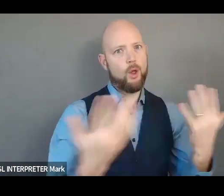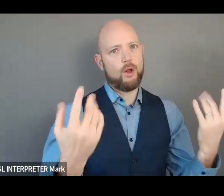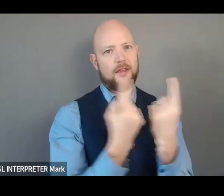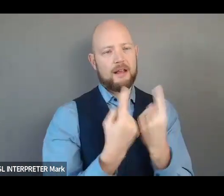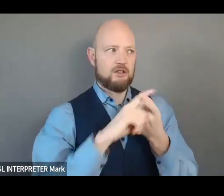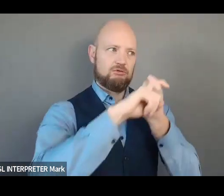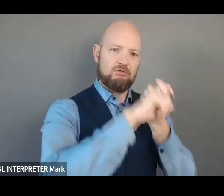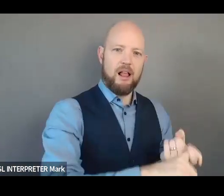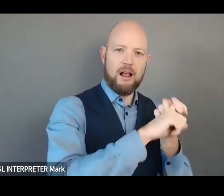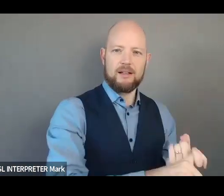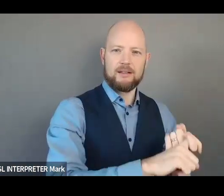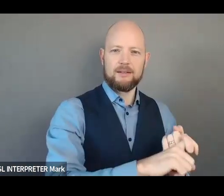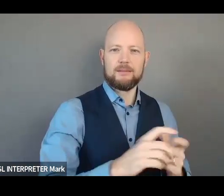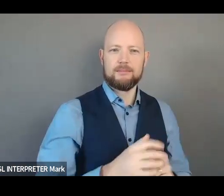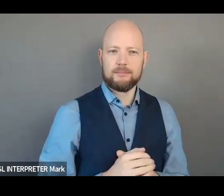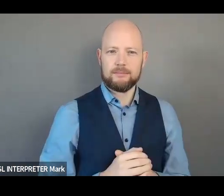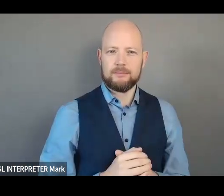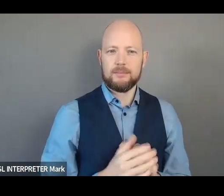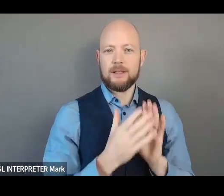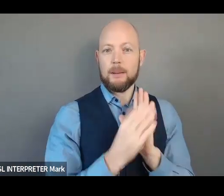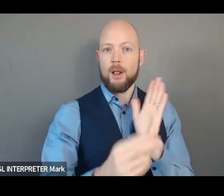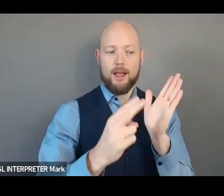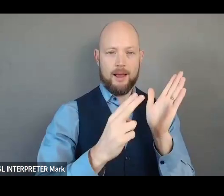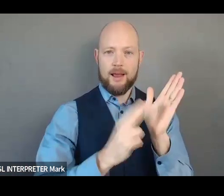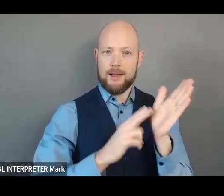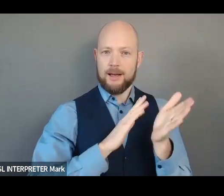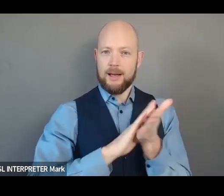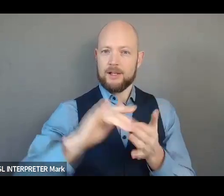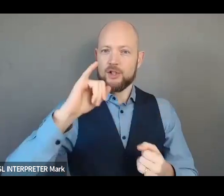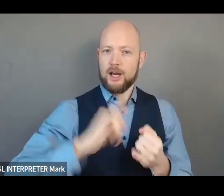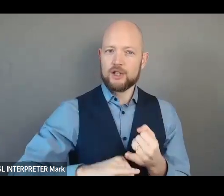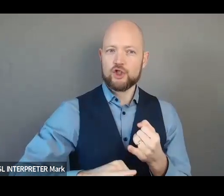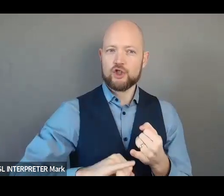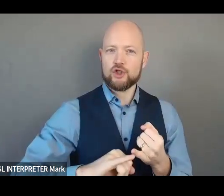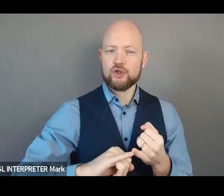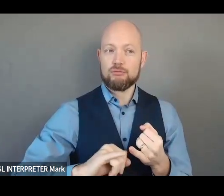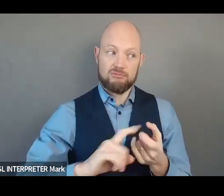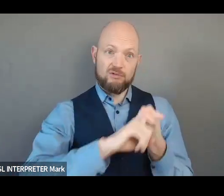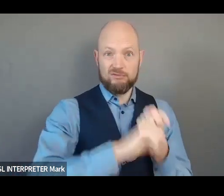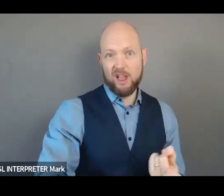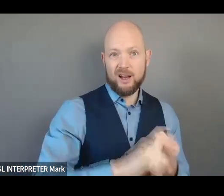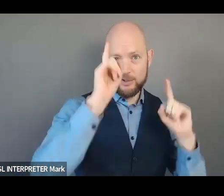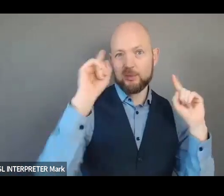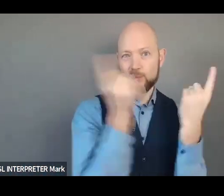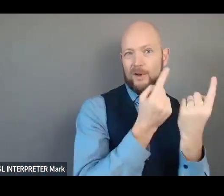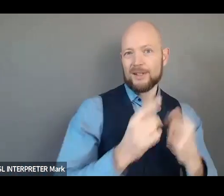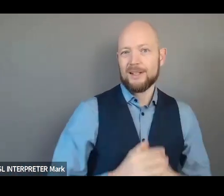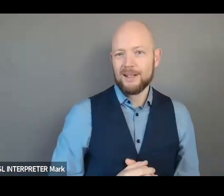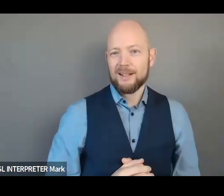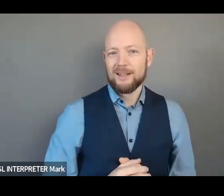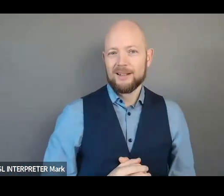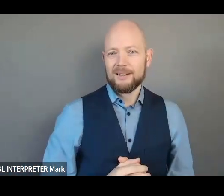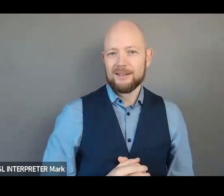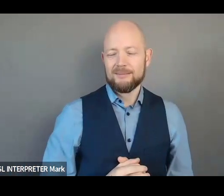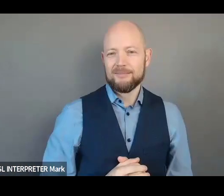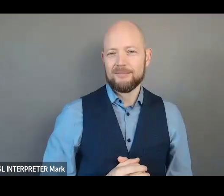NHS provision. And if you think about all of that responsibility for the people that we employ in universities, and then multiply that by the